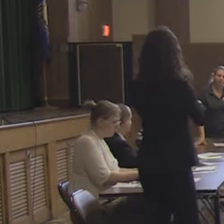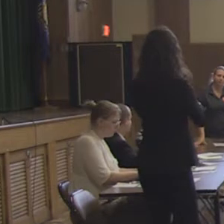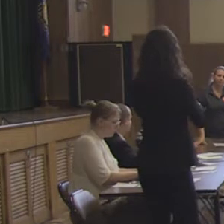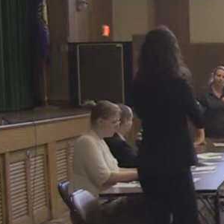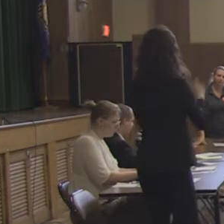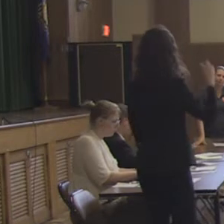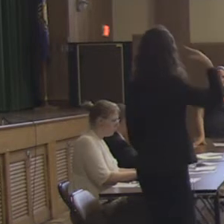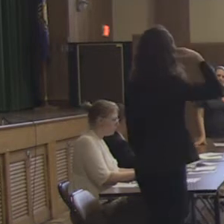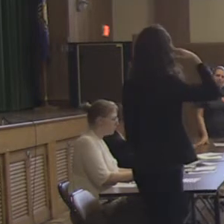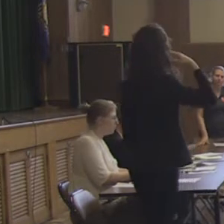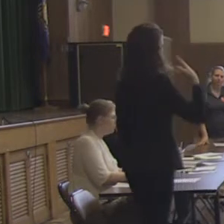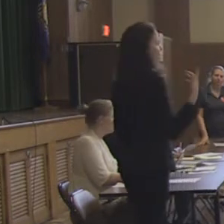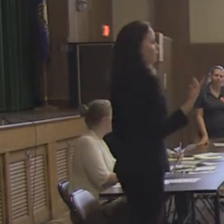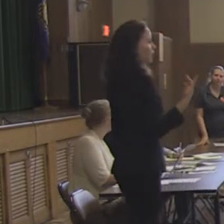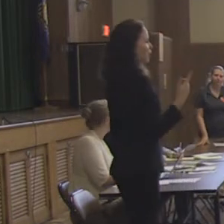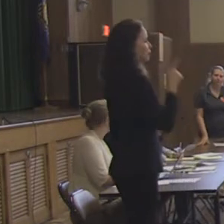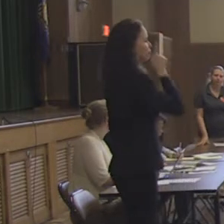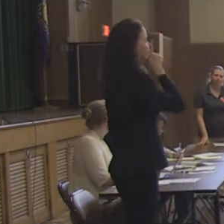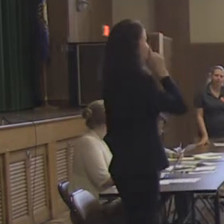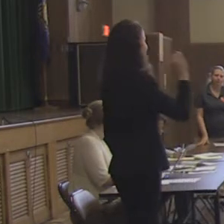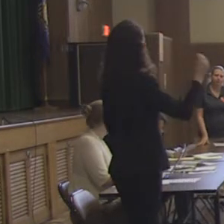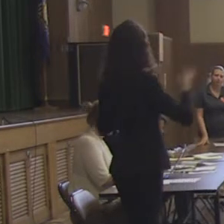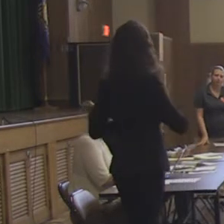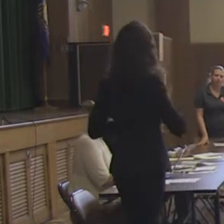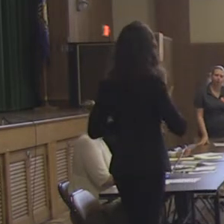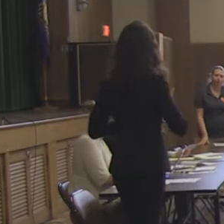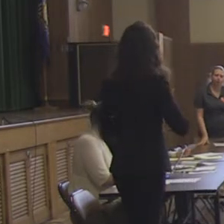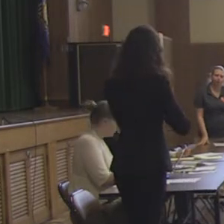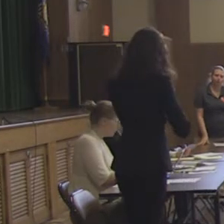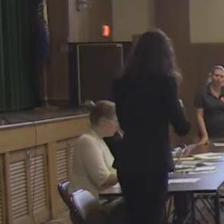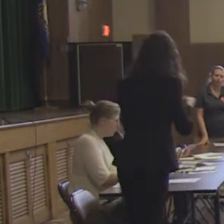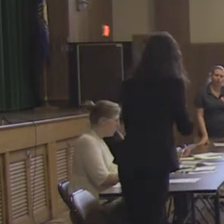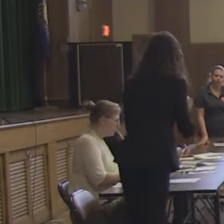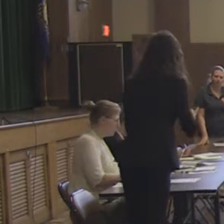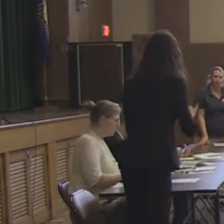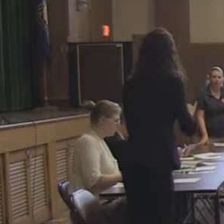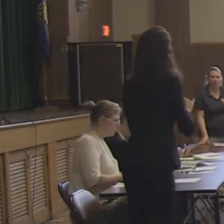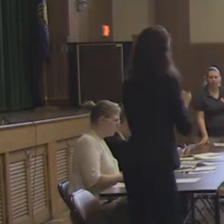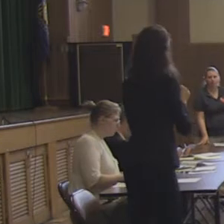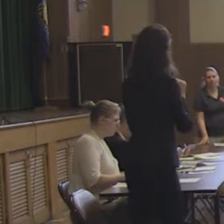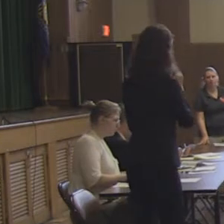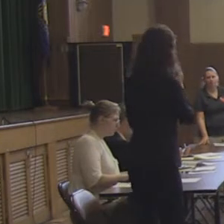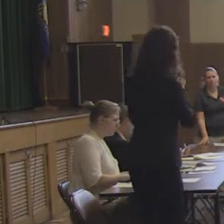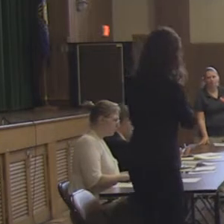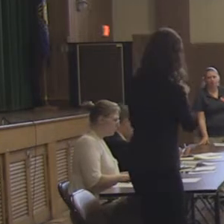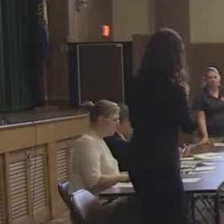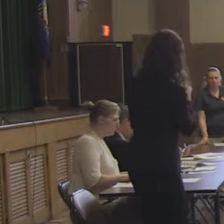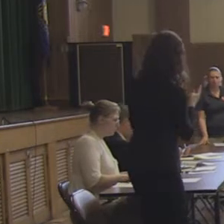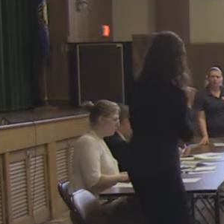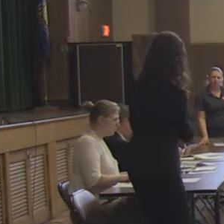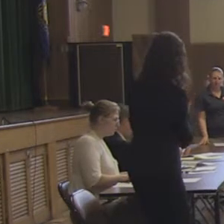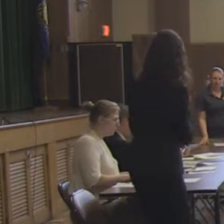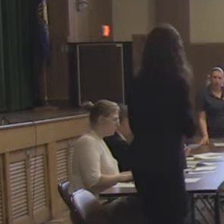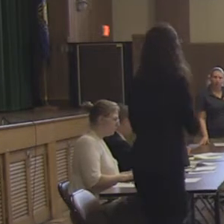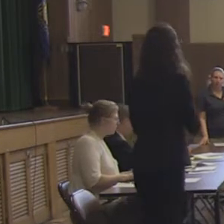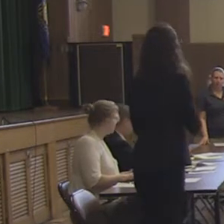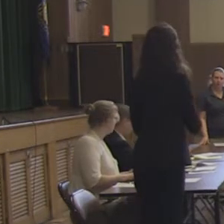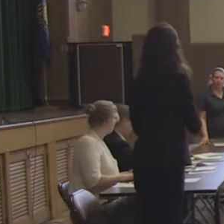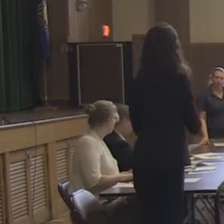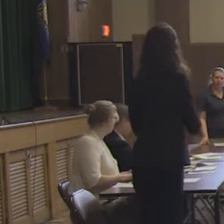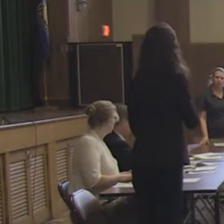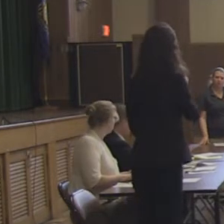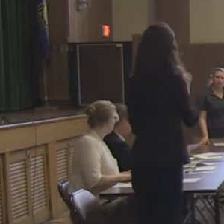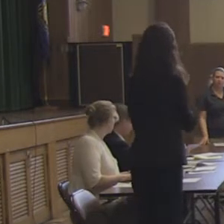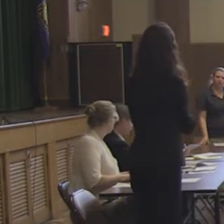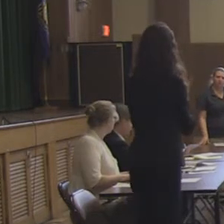Madison we don't hear enough of. So I just have a couple quick questions. There was